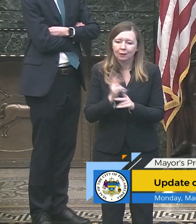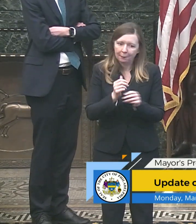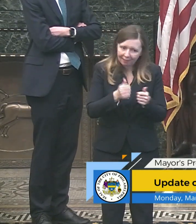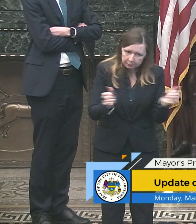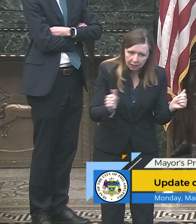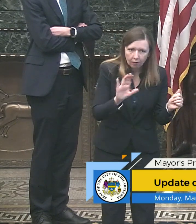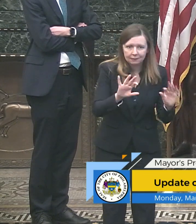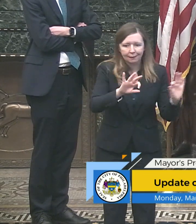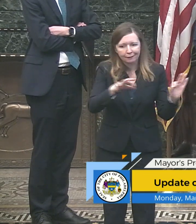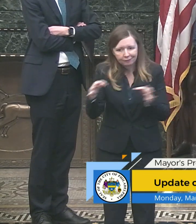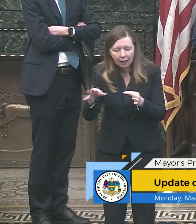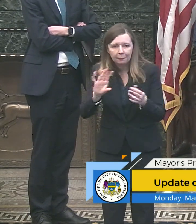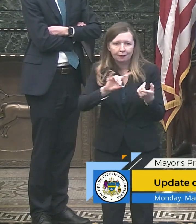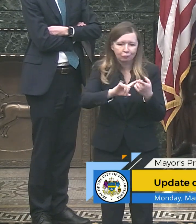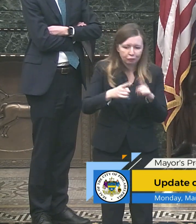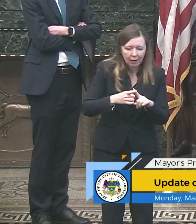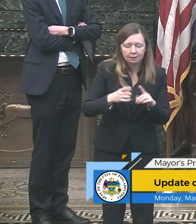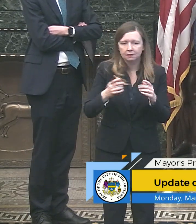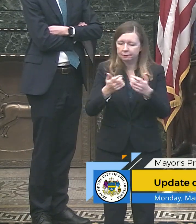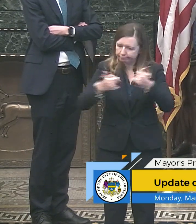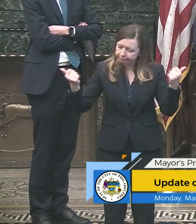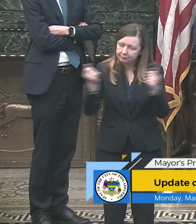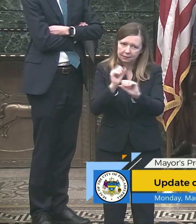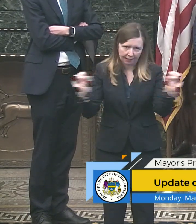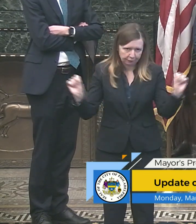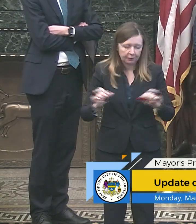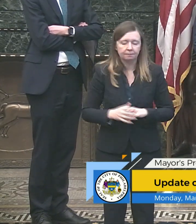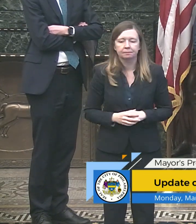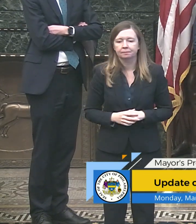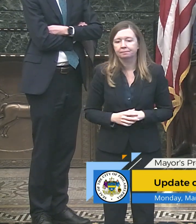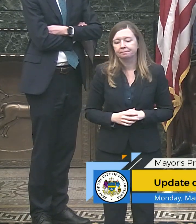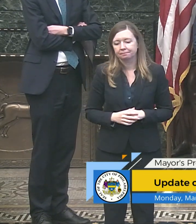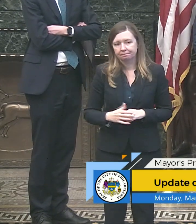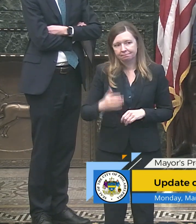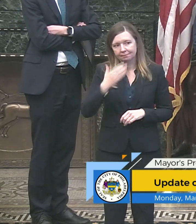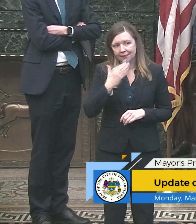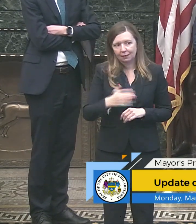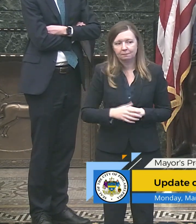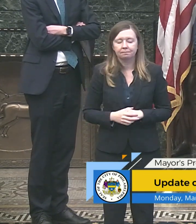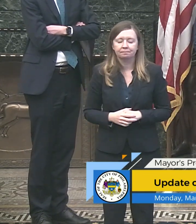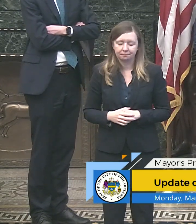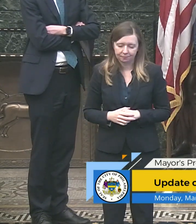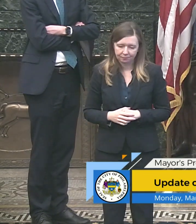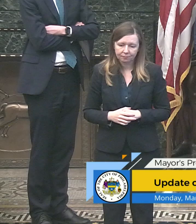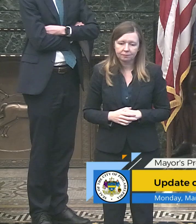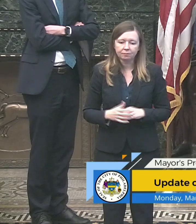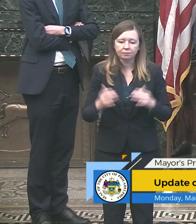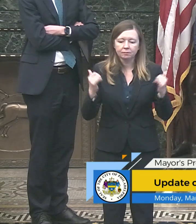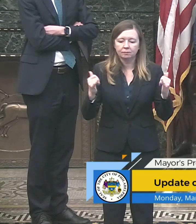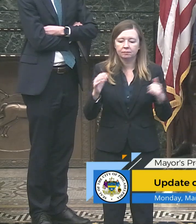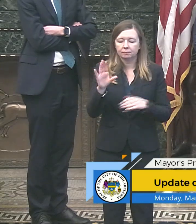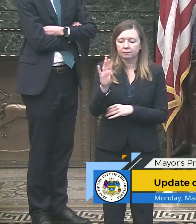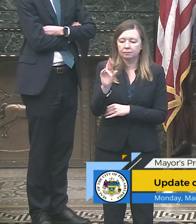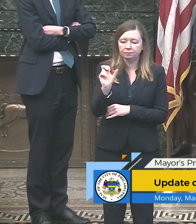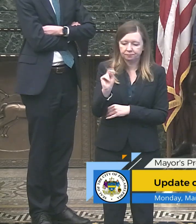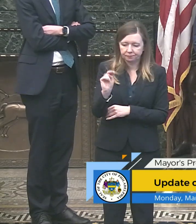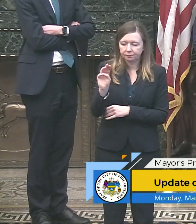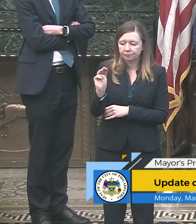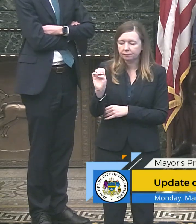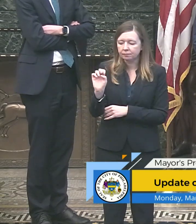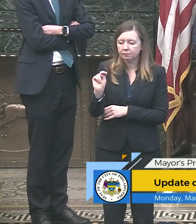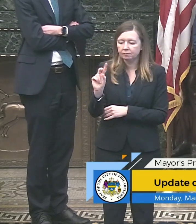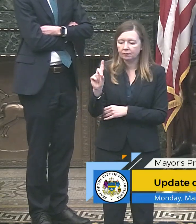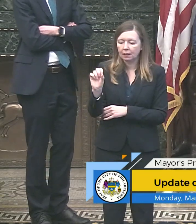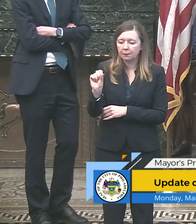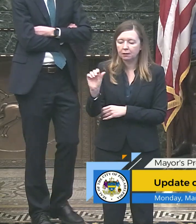their loved ones, their families, and the rest of the community safe. Thank you. Thanks, Laura. Now let's go to Brian Mendoza of